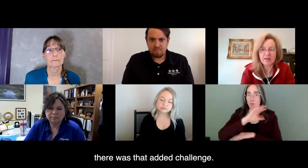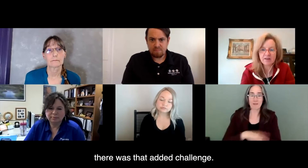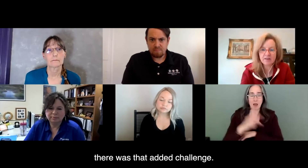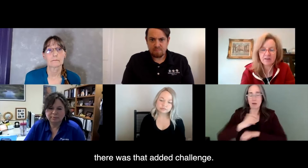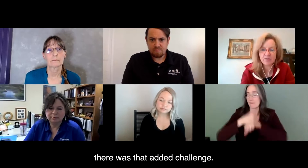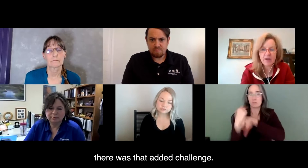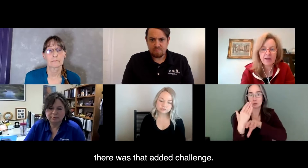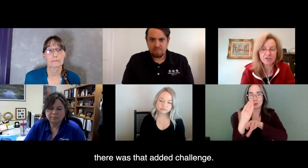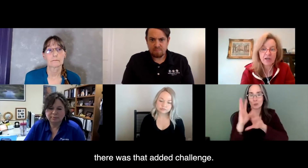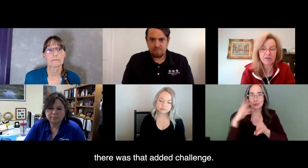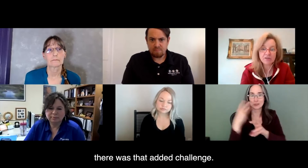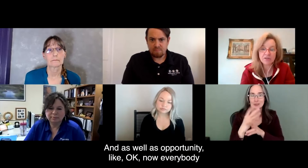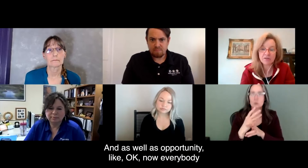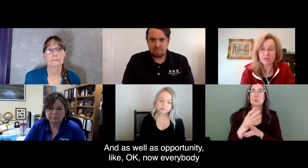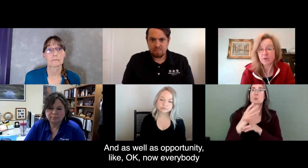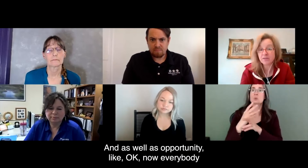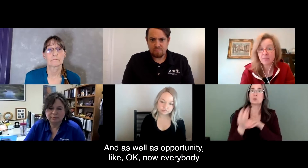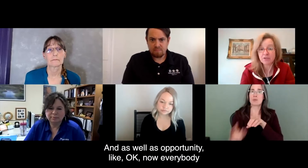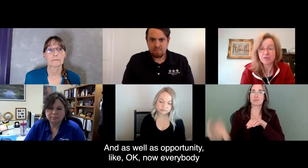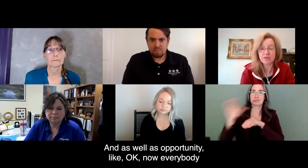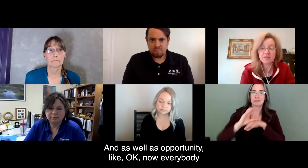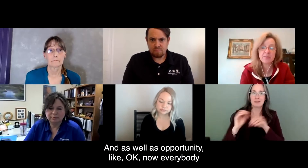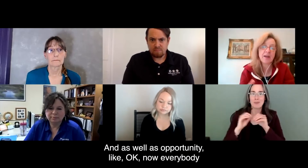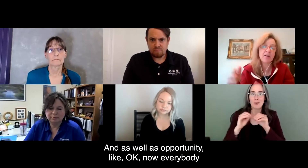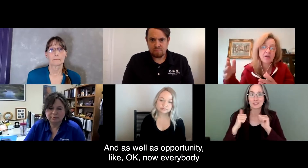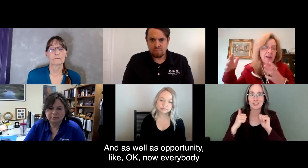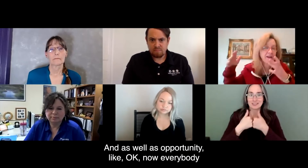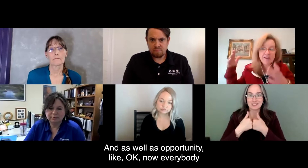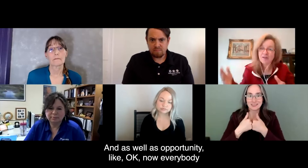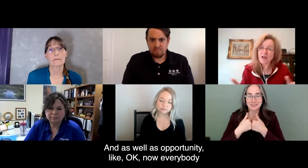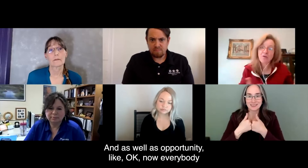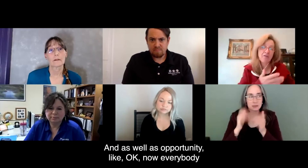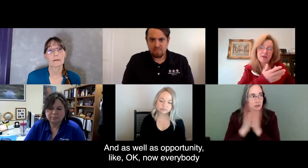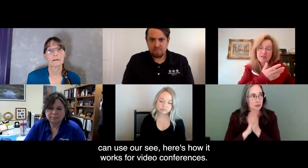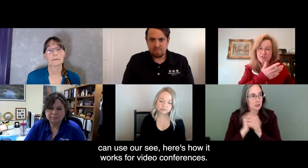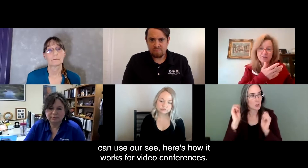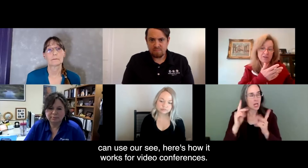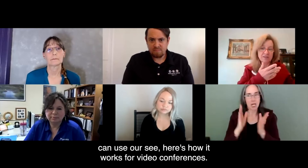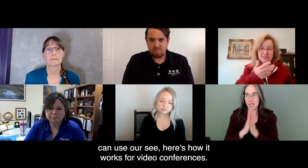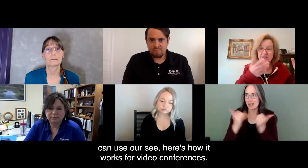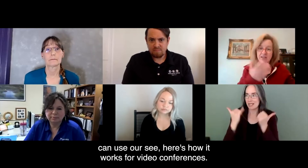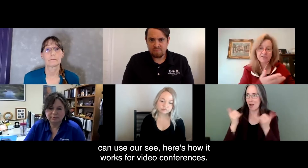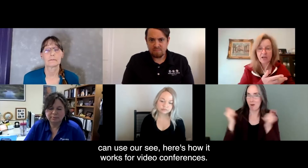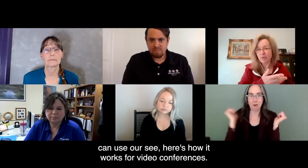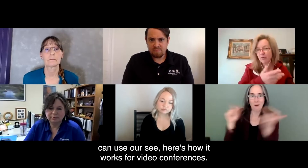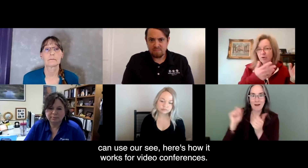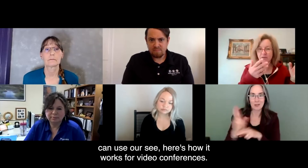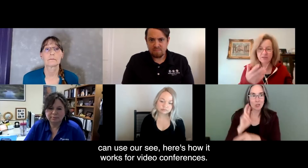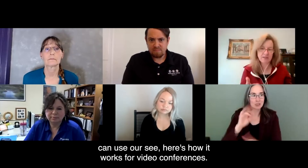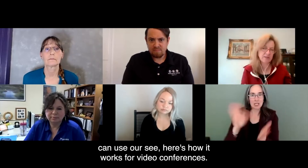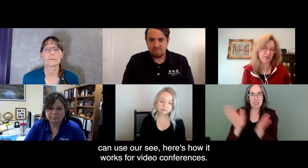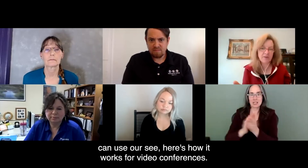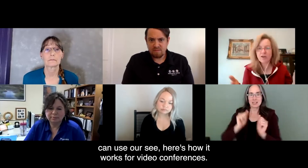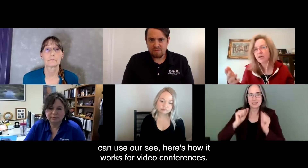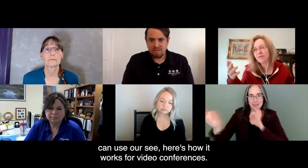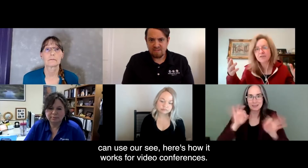that added challenge and as well as opportunity to be like, okay, now everybody can use RCC. Here's how it works.